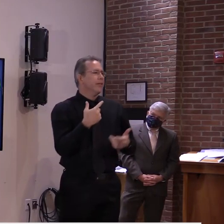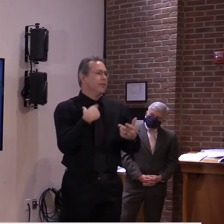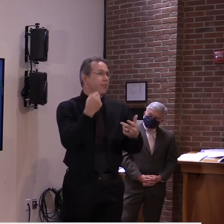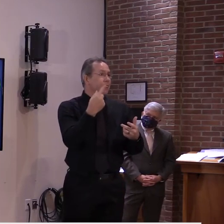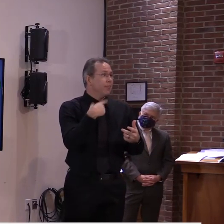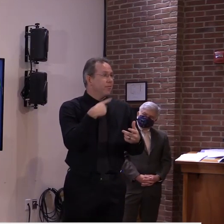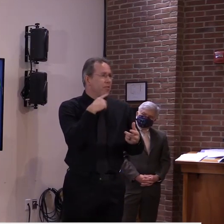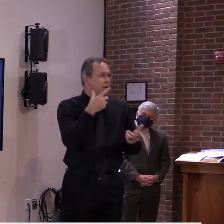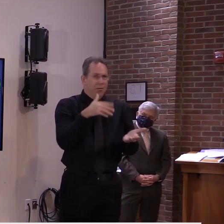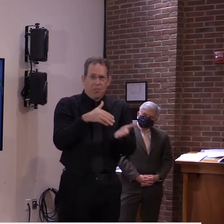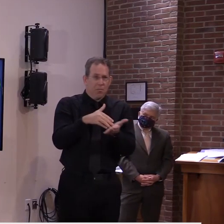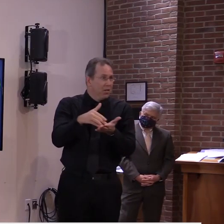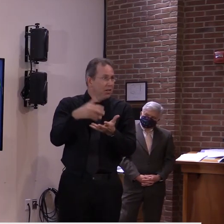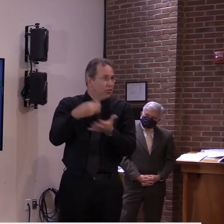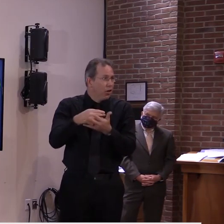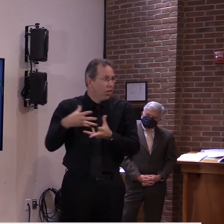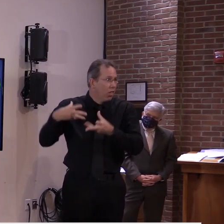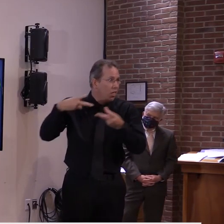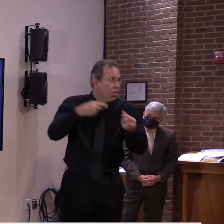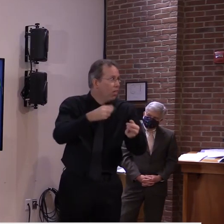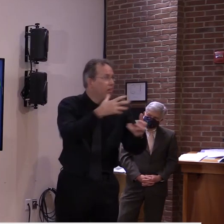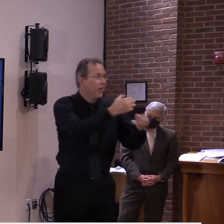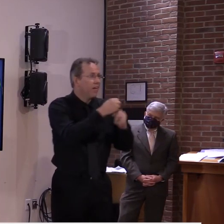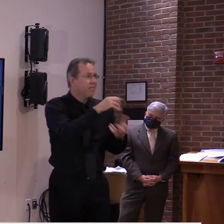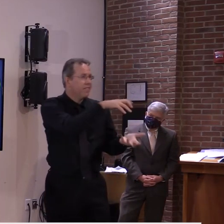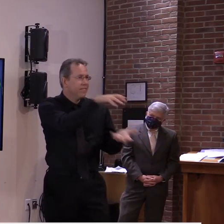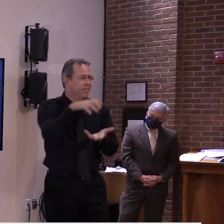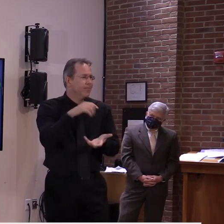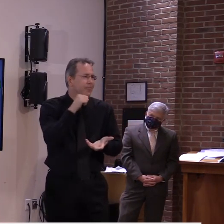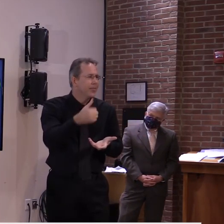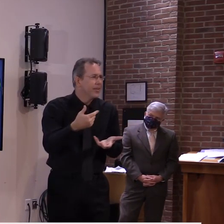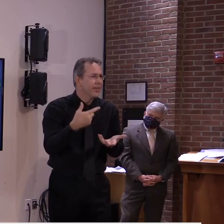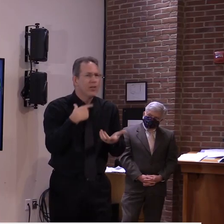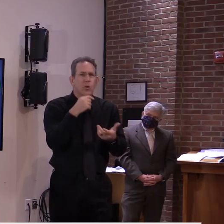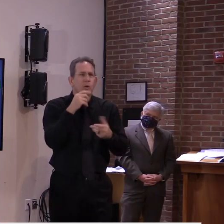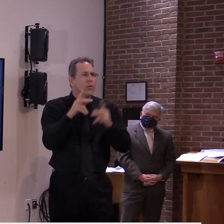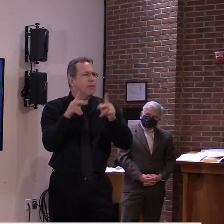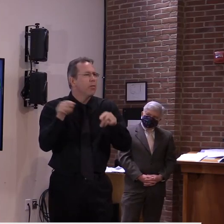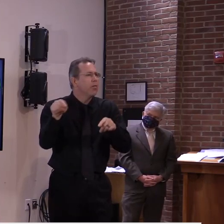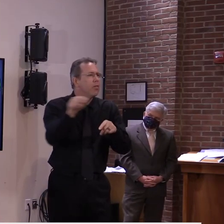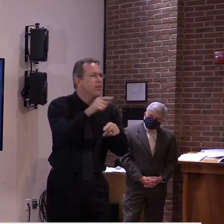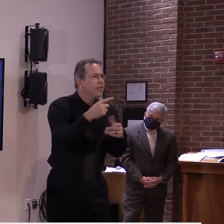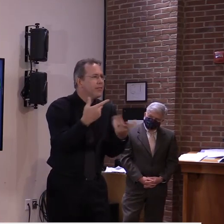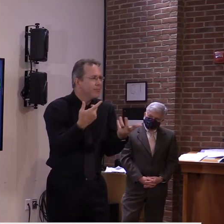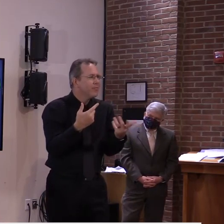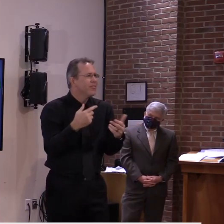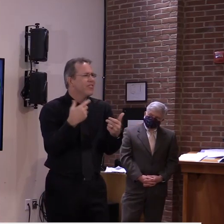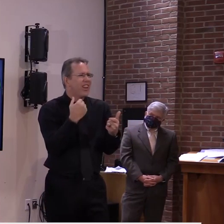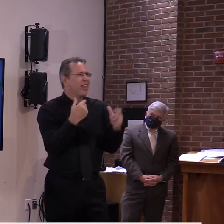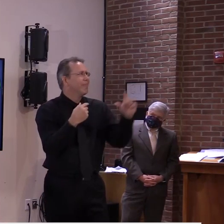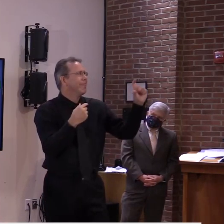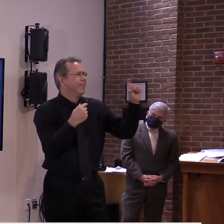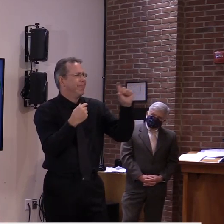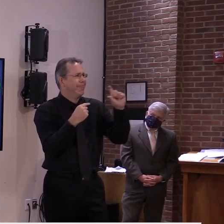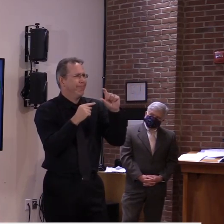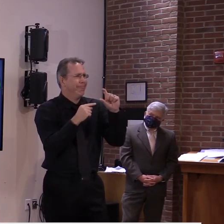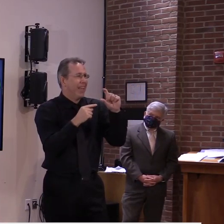360 million or something to that effect, is still a drop in the bucket, so it has to gear up.